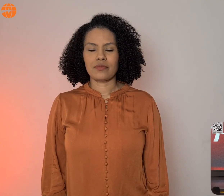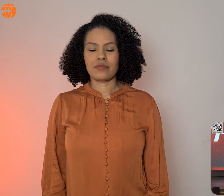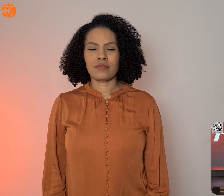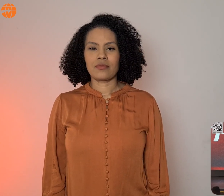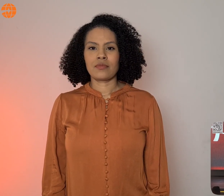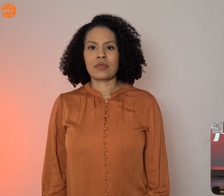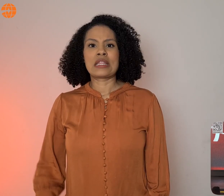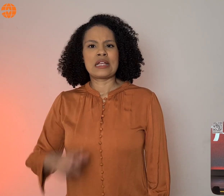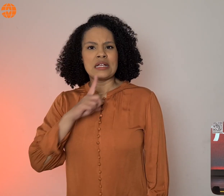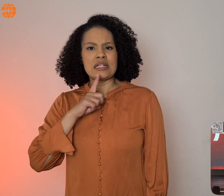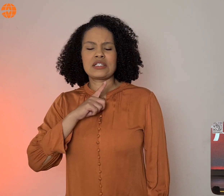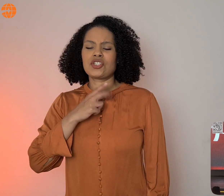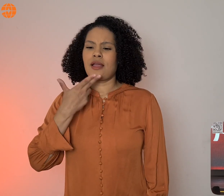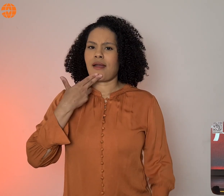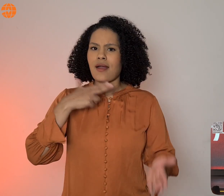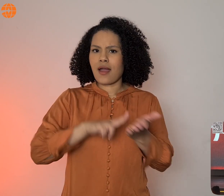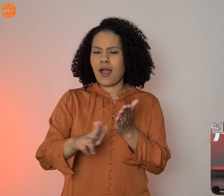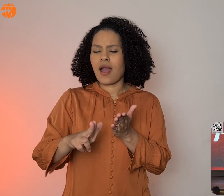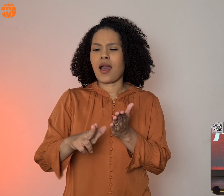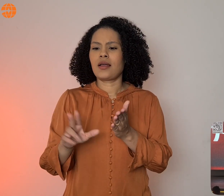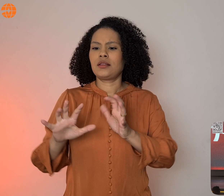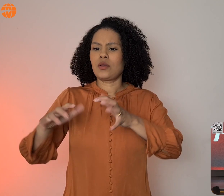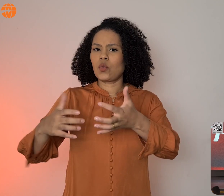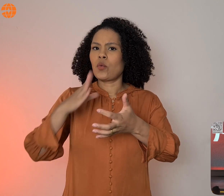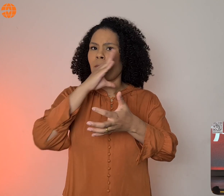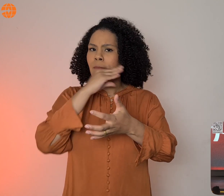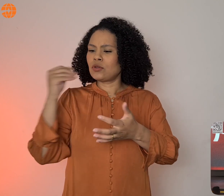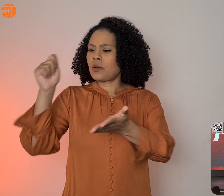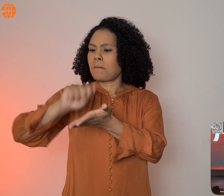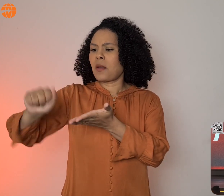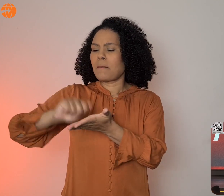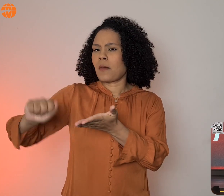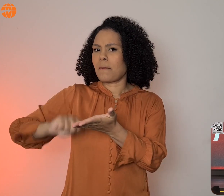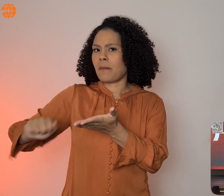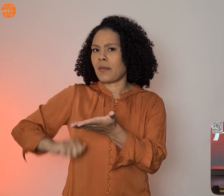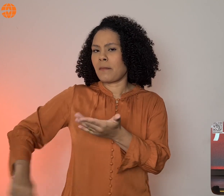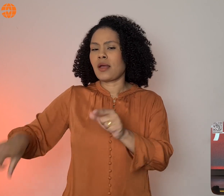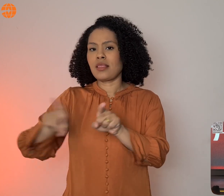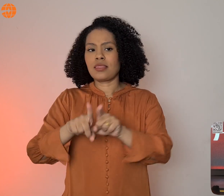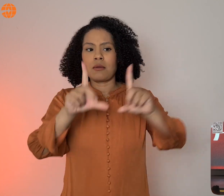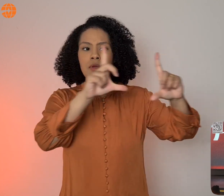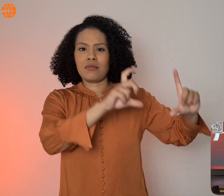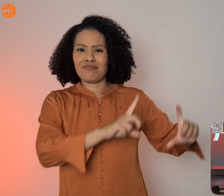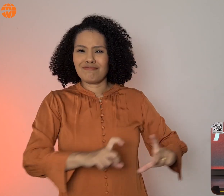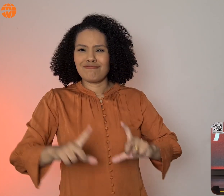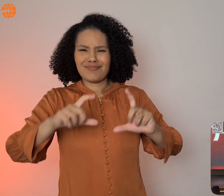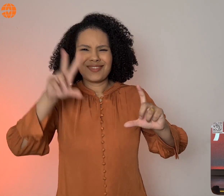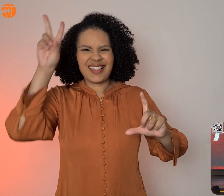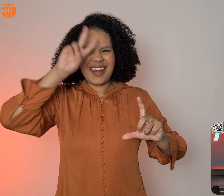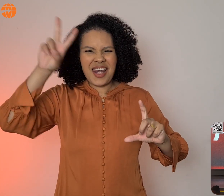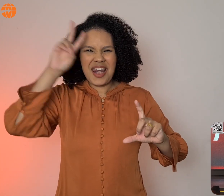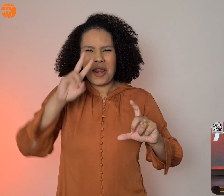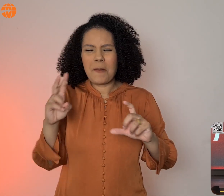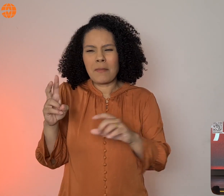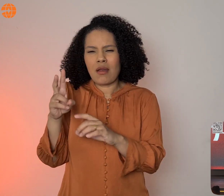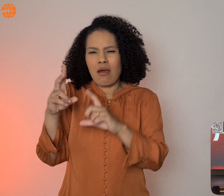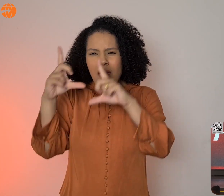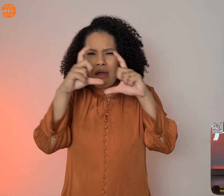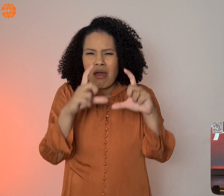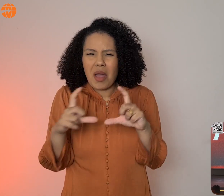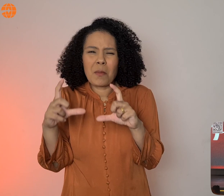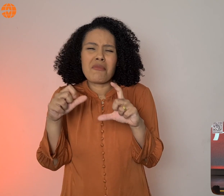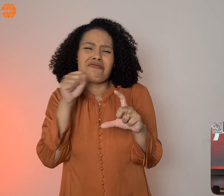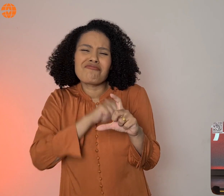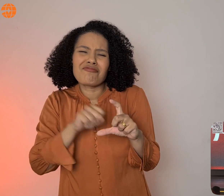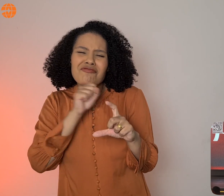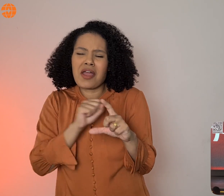with a Polaroid camera. Então eu peguei ali todas as cartas que aqueles adolescentes escreveram e também a gente tinha umas fotos de câmera Polaroid. And